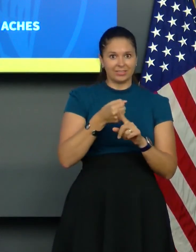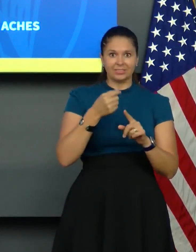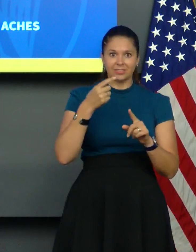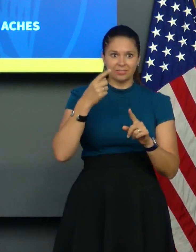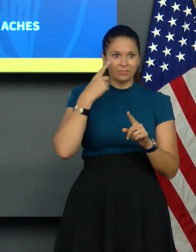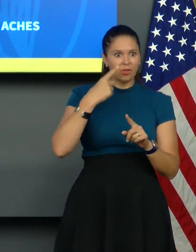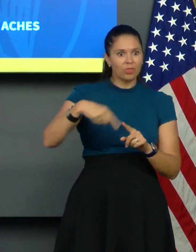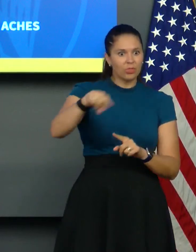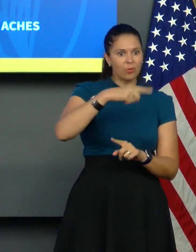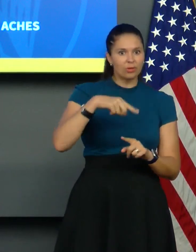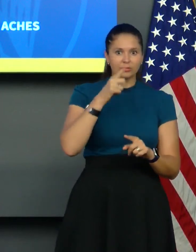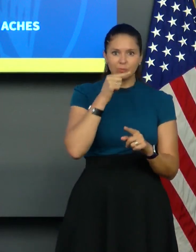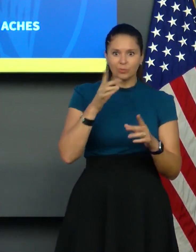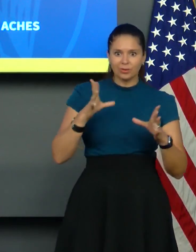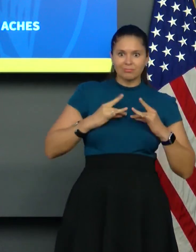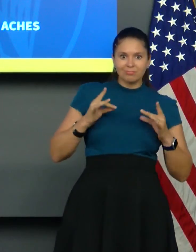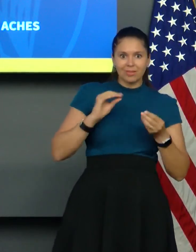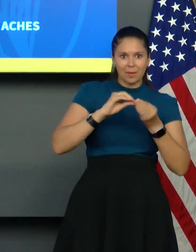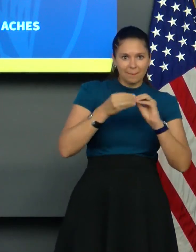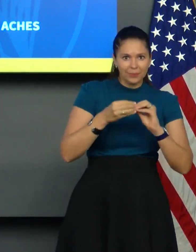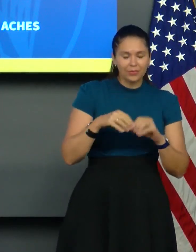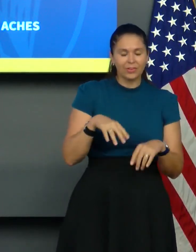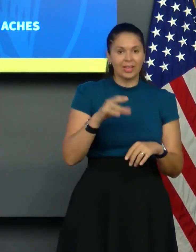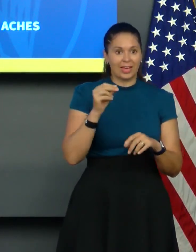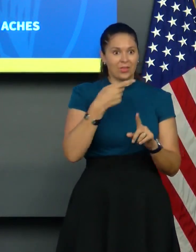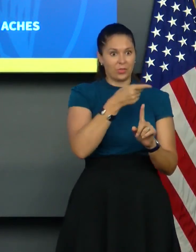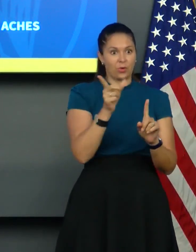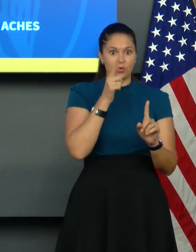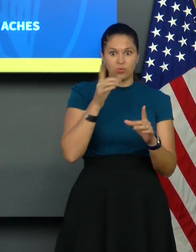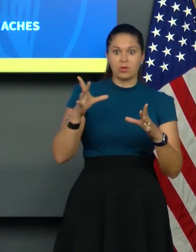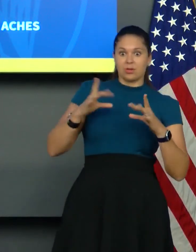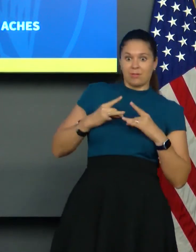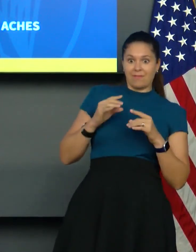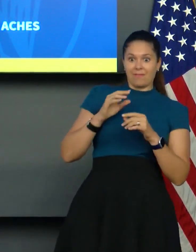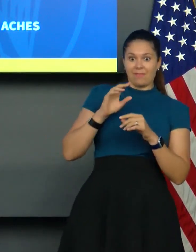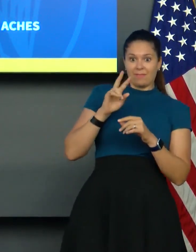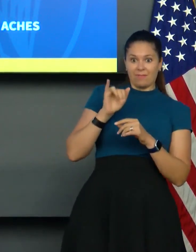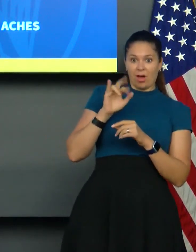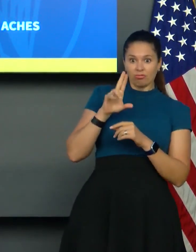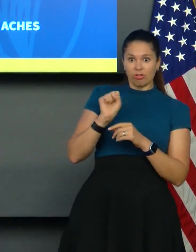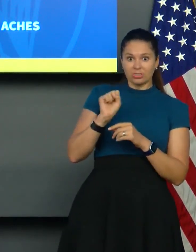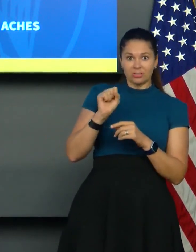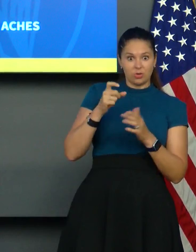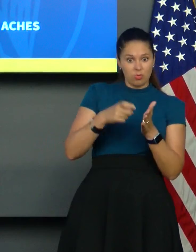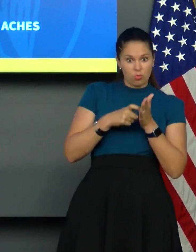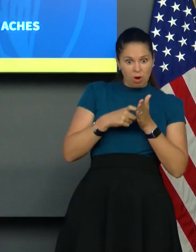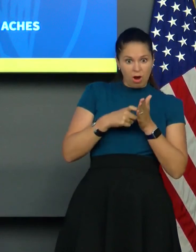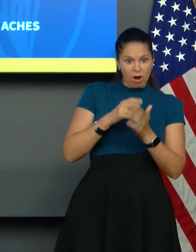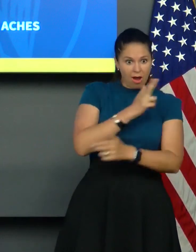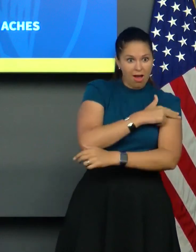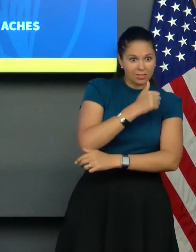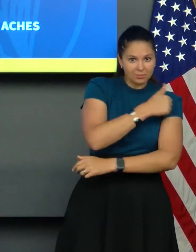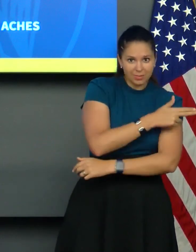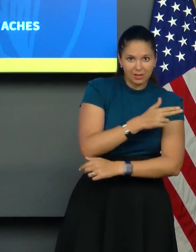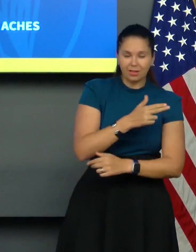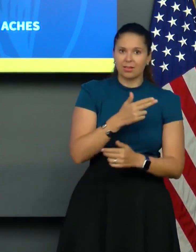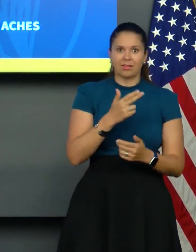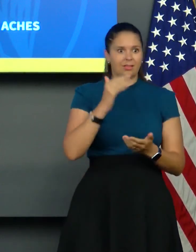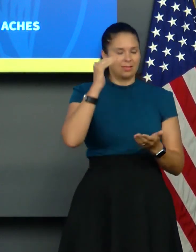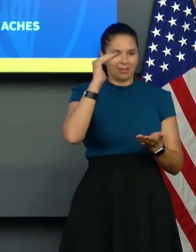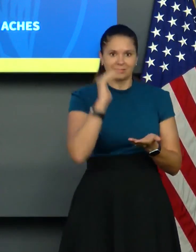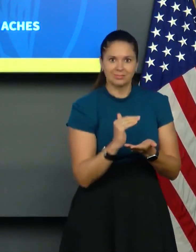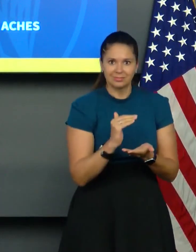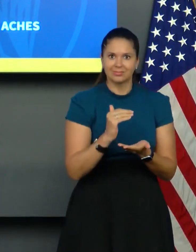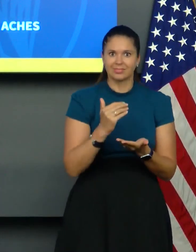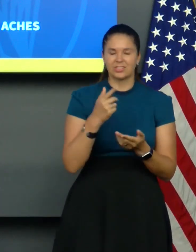contracting the virus and those who do, whether they require hospitalization and so forth. And